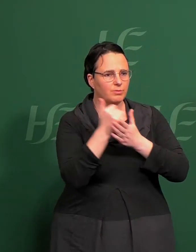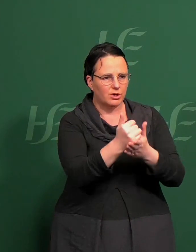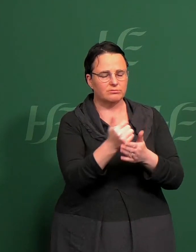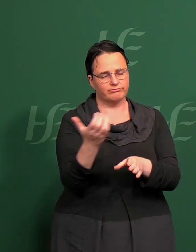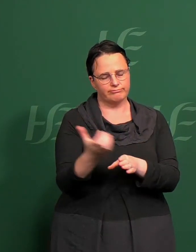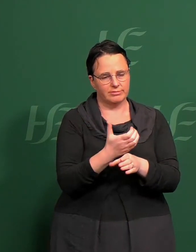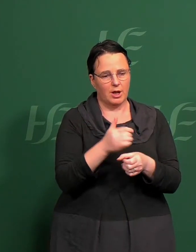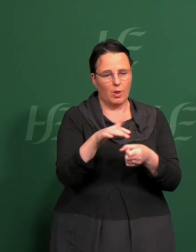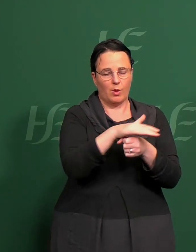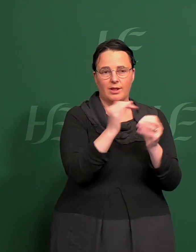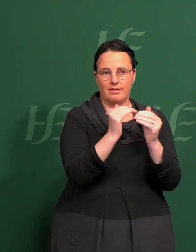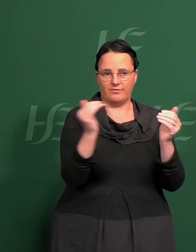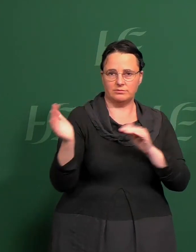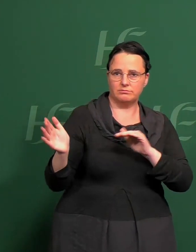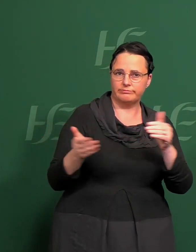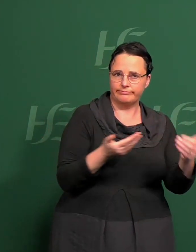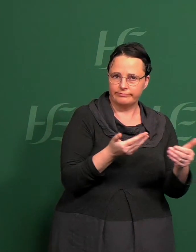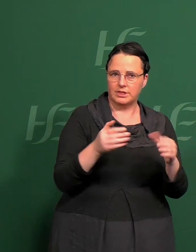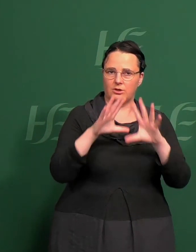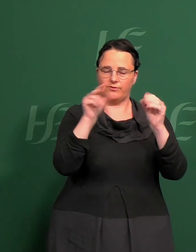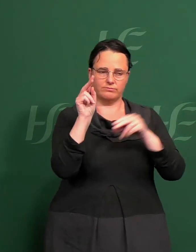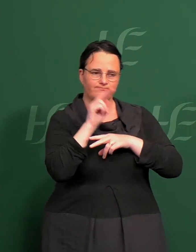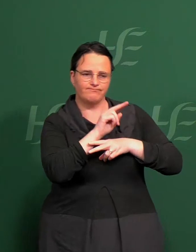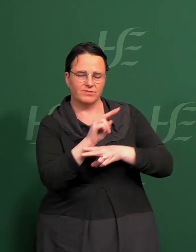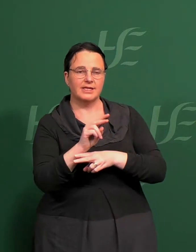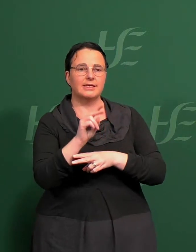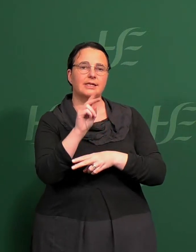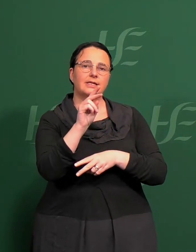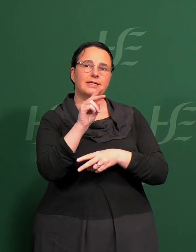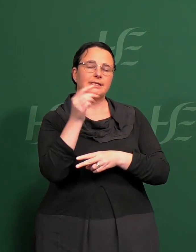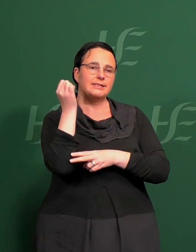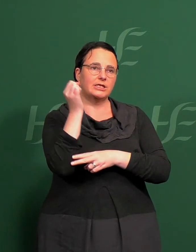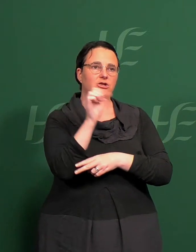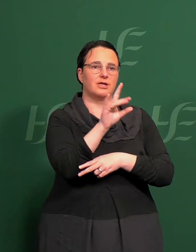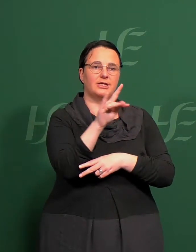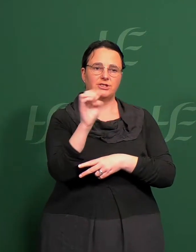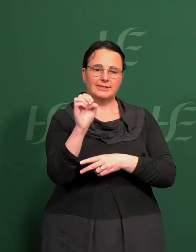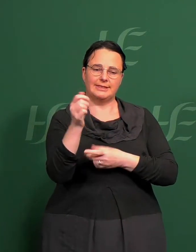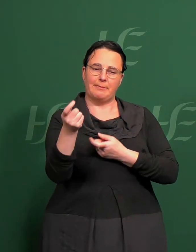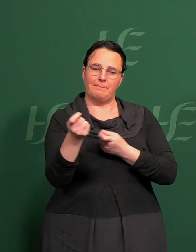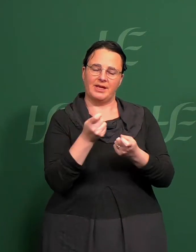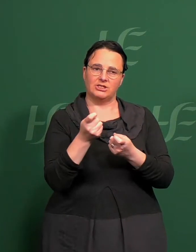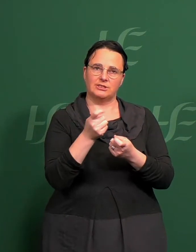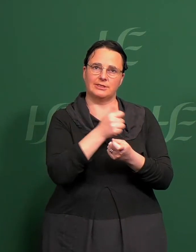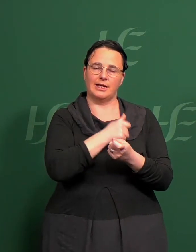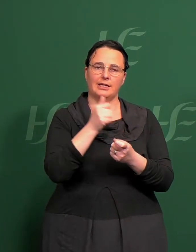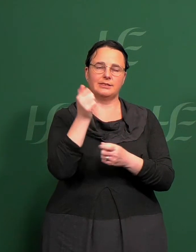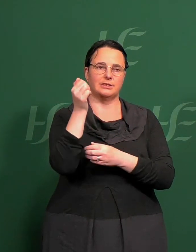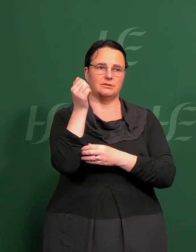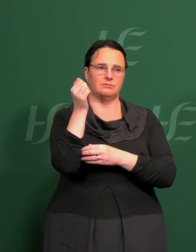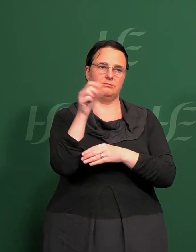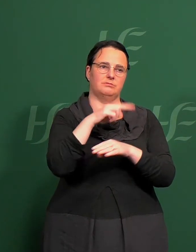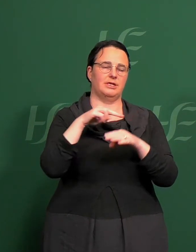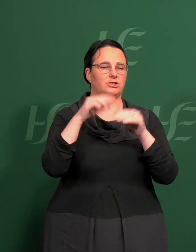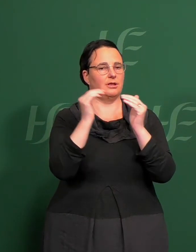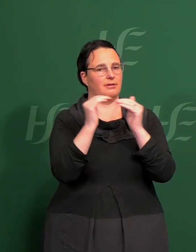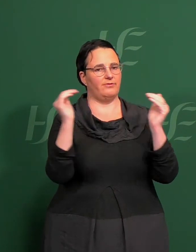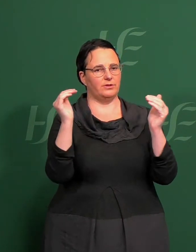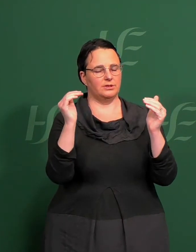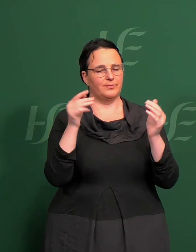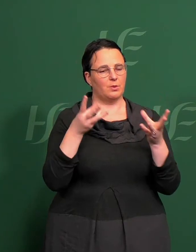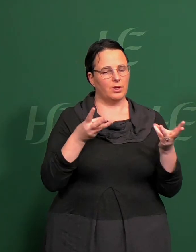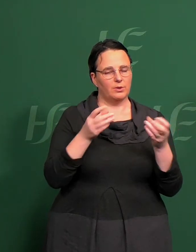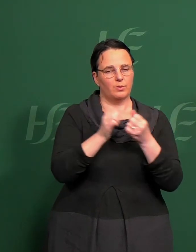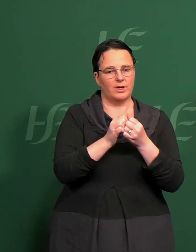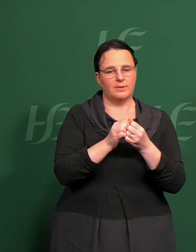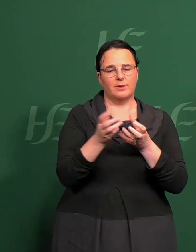provided locally and oversight by senior HSE management at a national level. As CEO working with the board of the